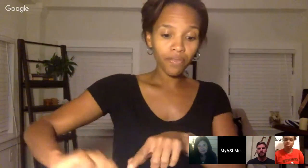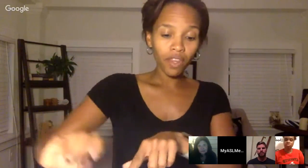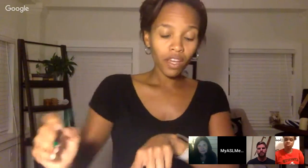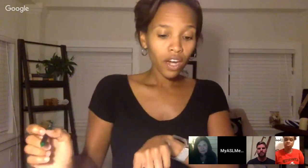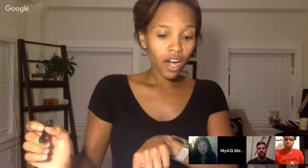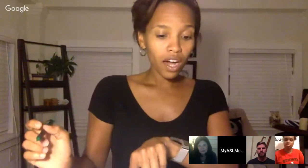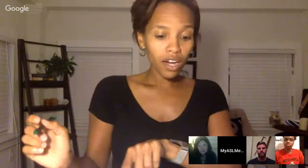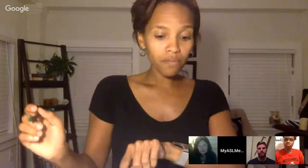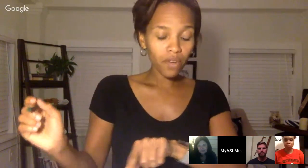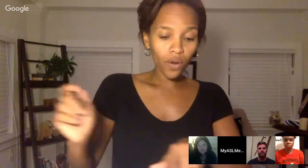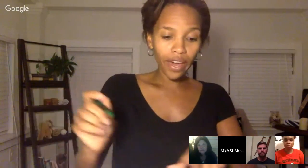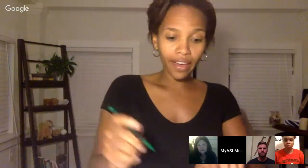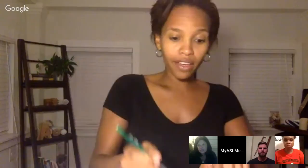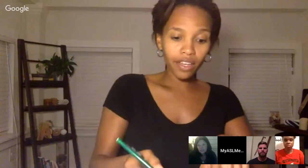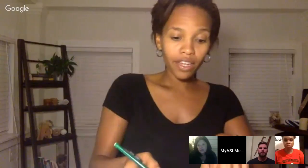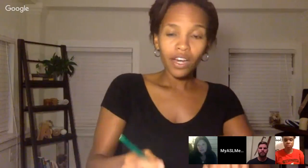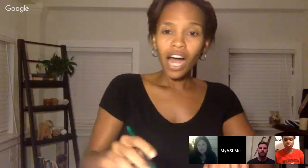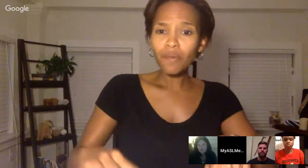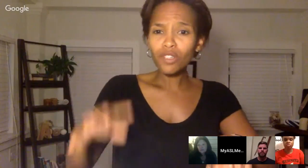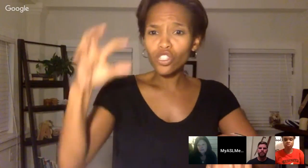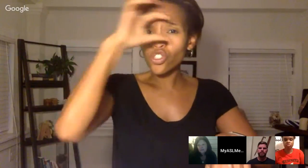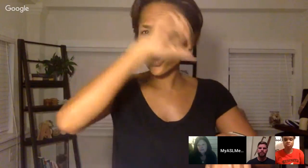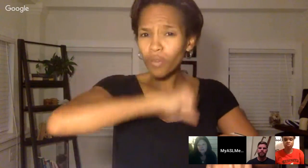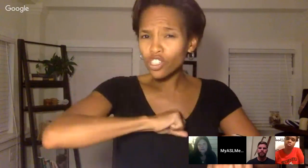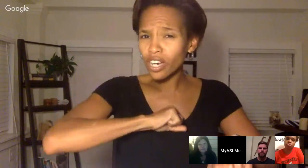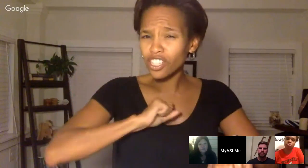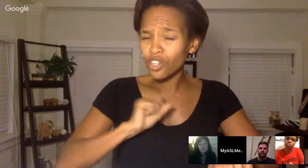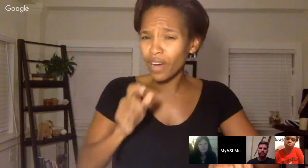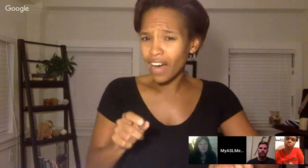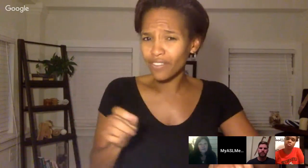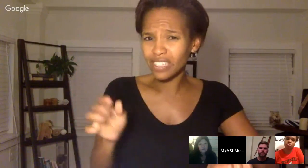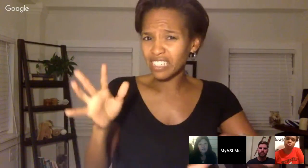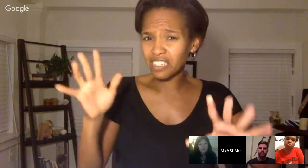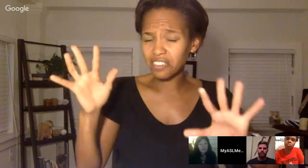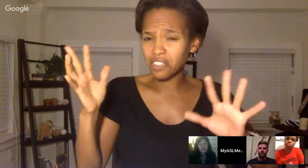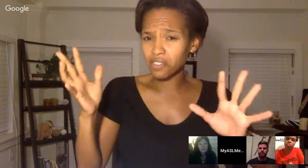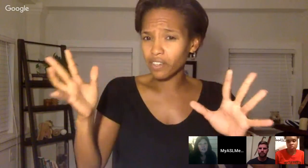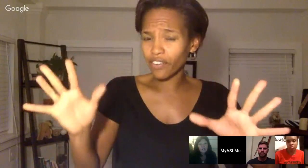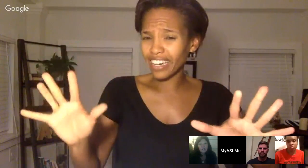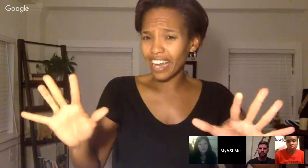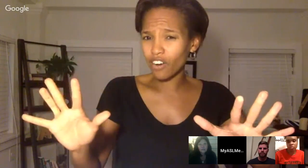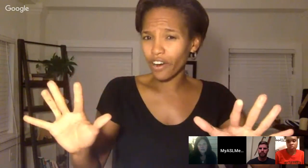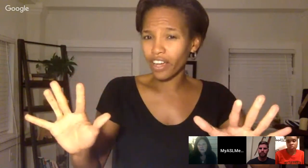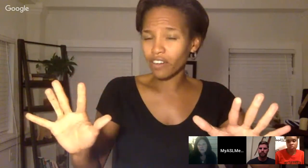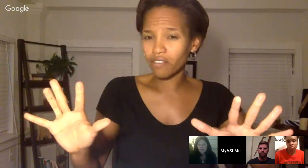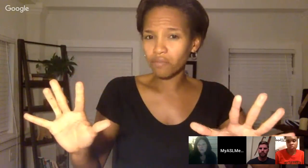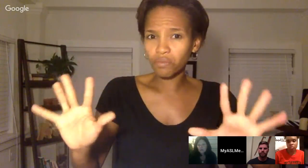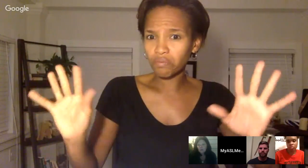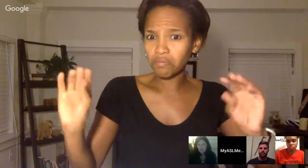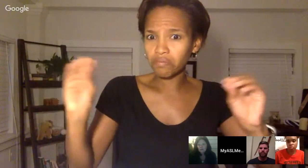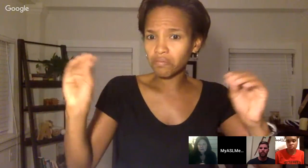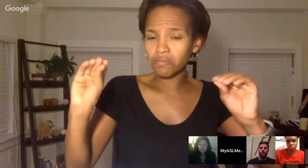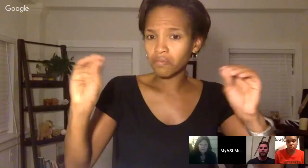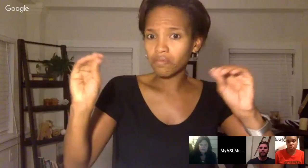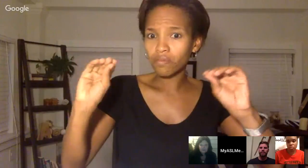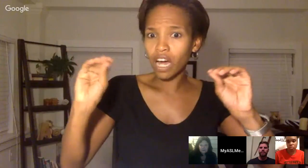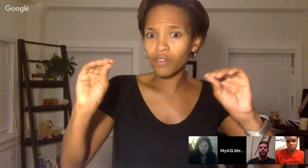Awesome. Okay. I'm assuming, Justin, you don't have a sentence right now, right?